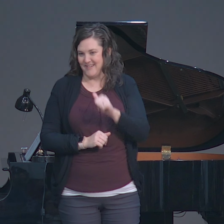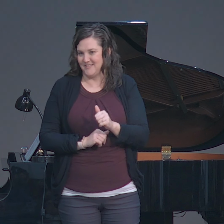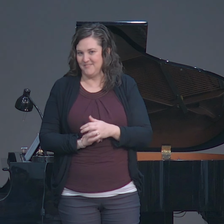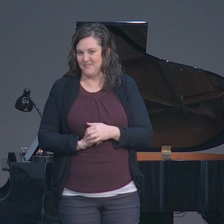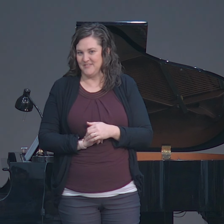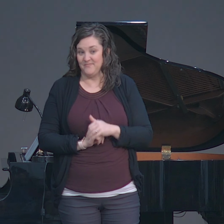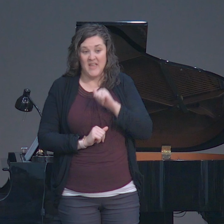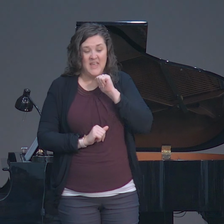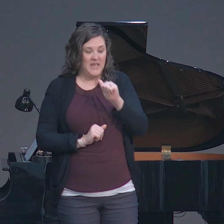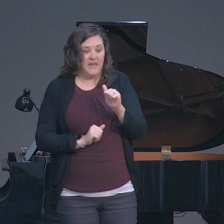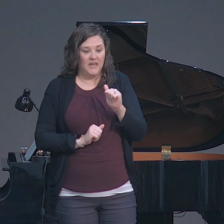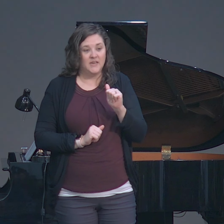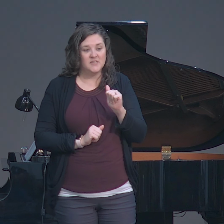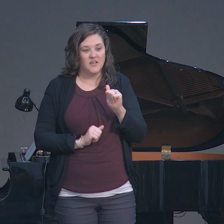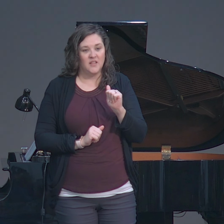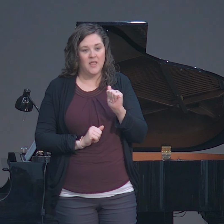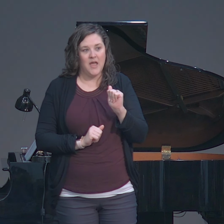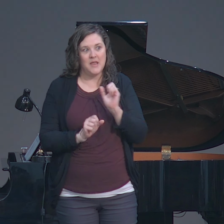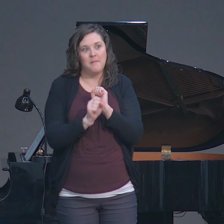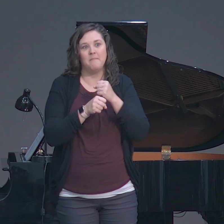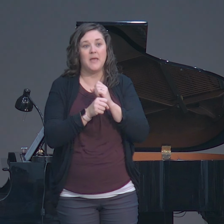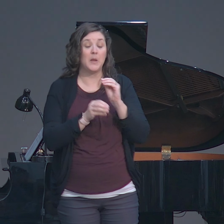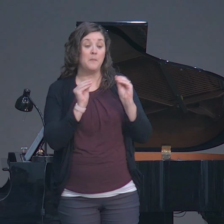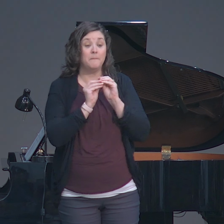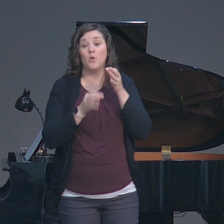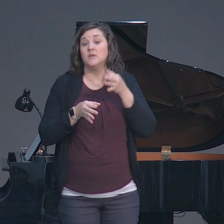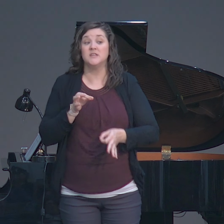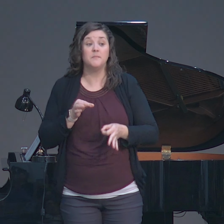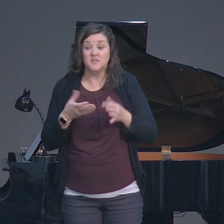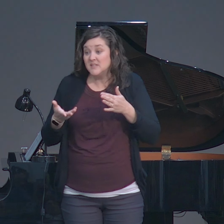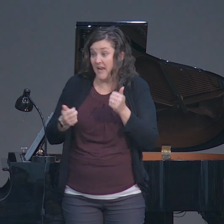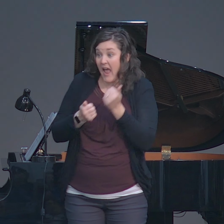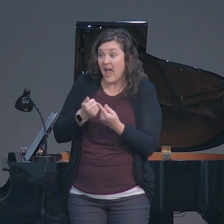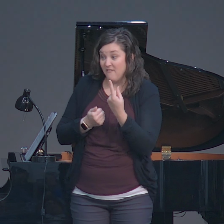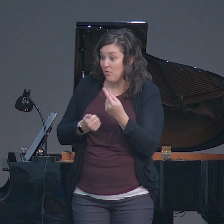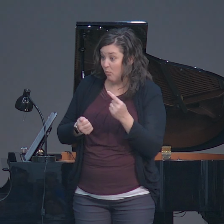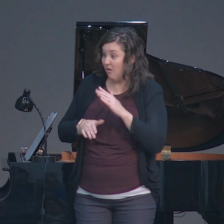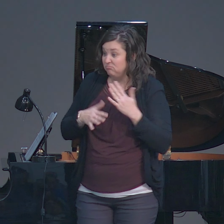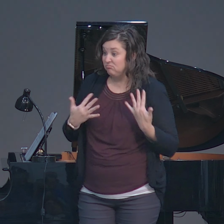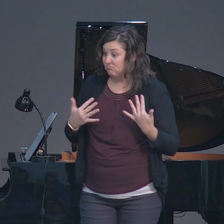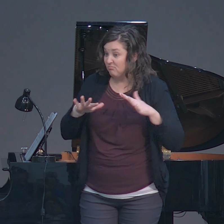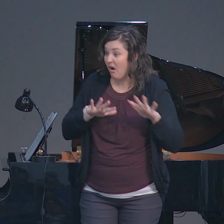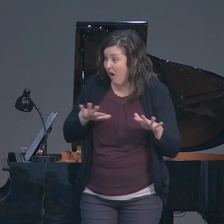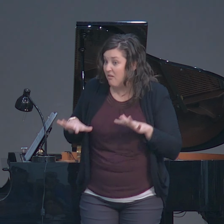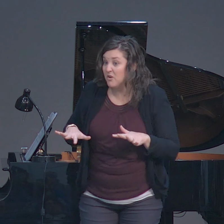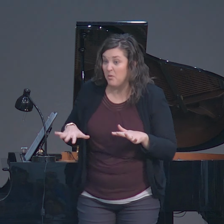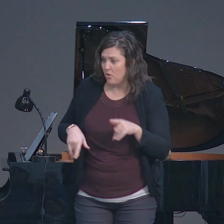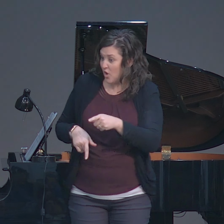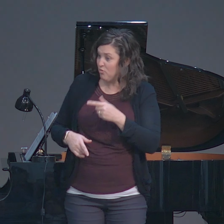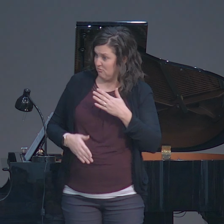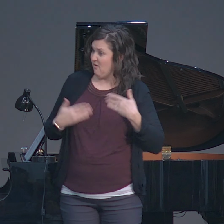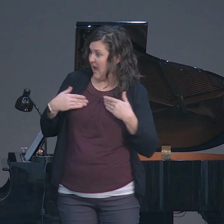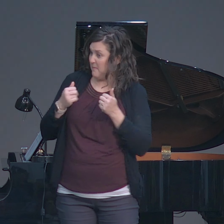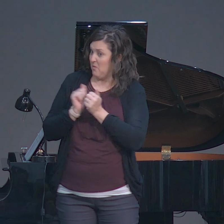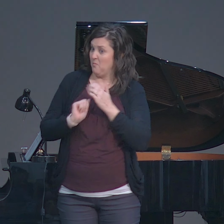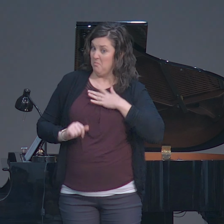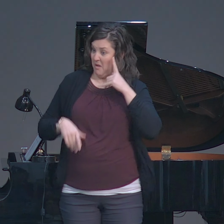He doesn't dumb it down to make everybody comfortable, and he doesn't seek to please people with his